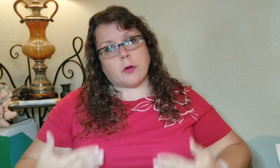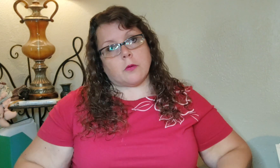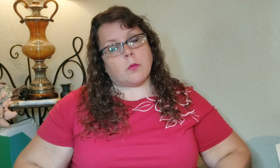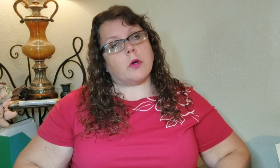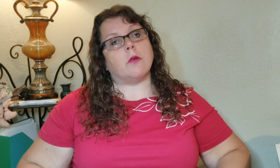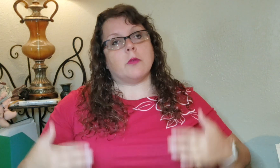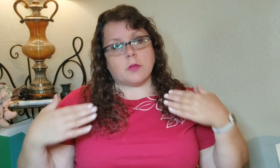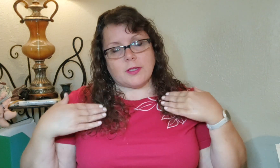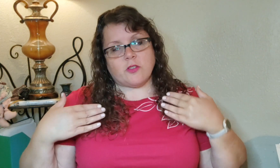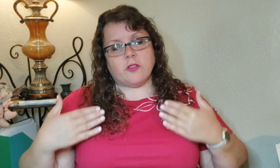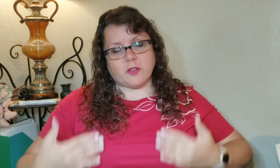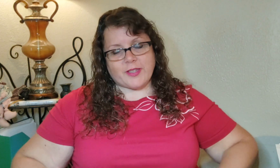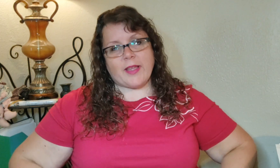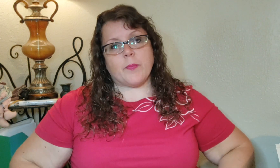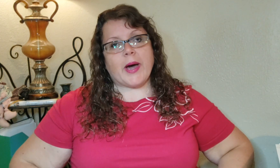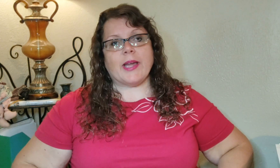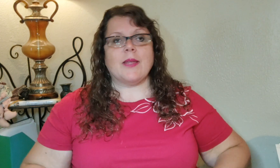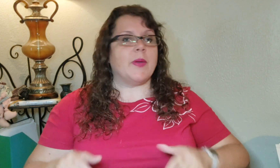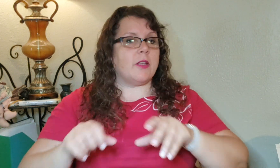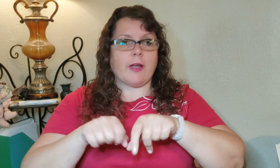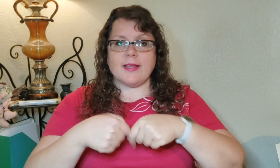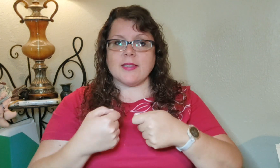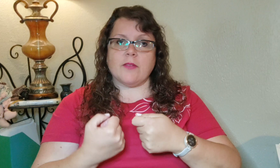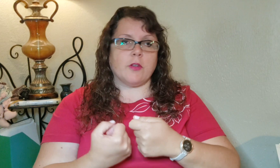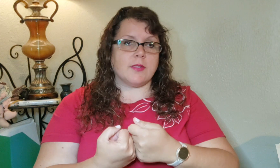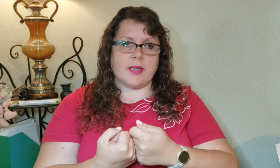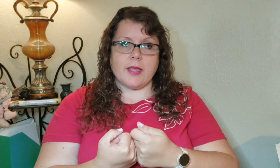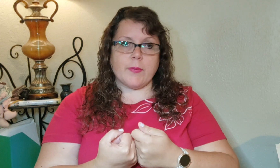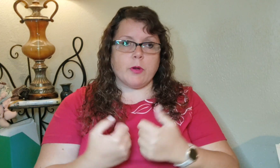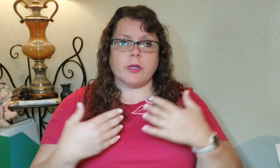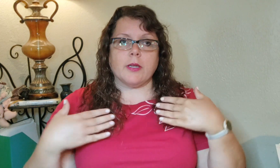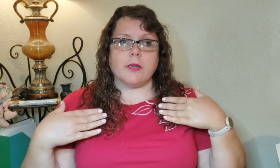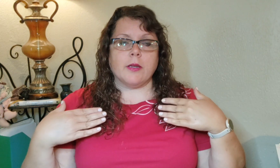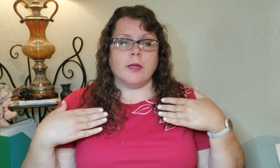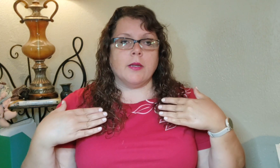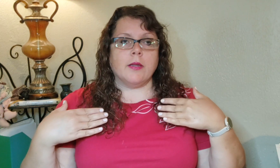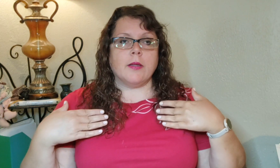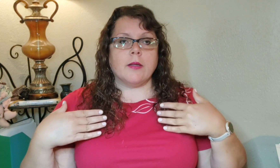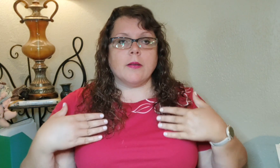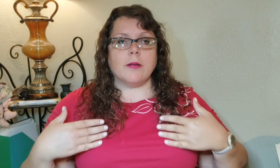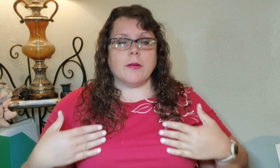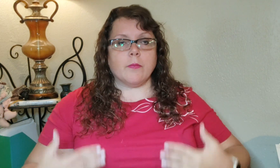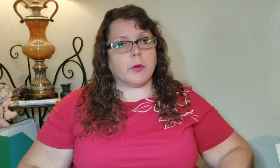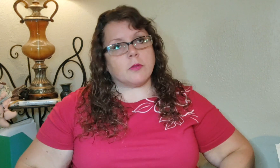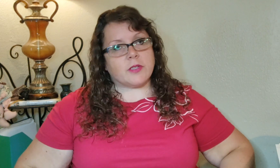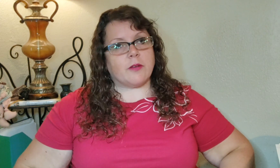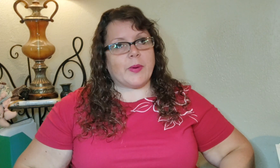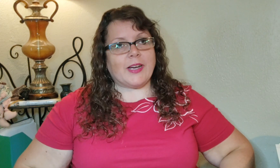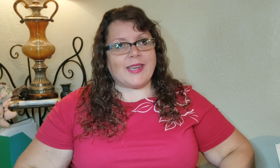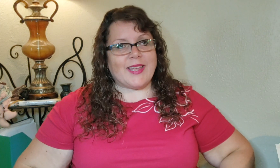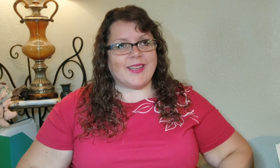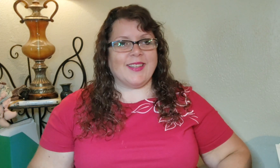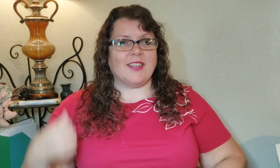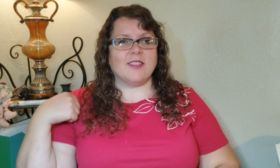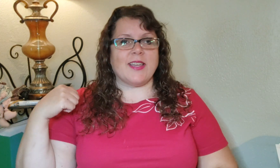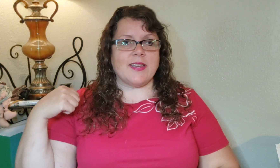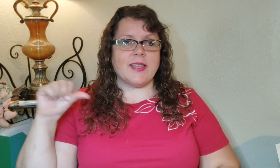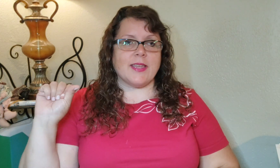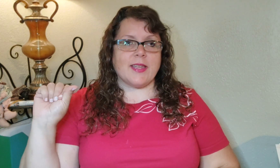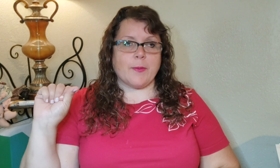bone, well, you're saying body, but you're asking if there's any broken bones in your body, and you're saying any.